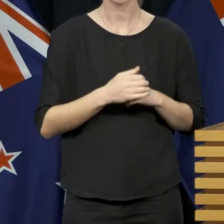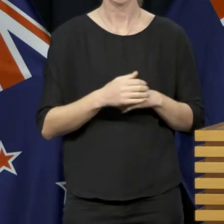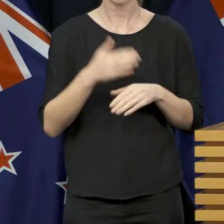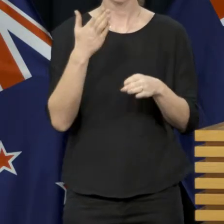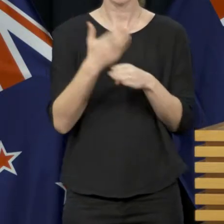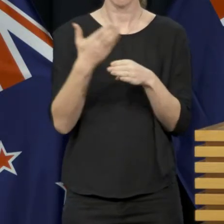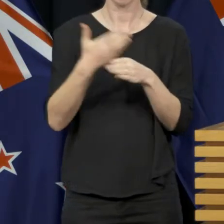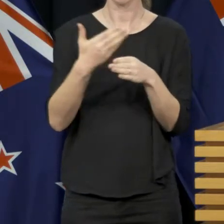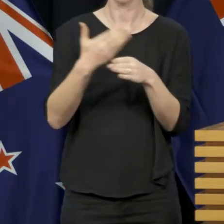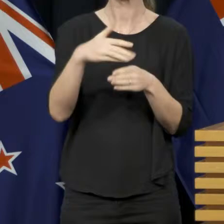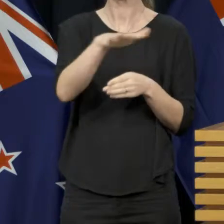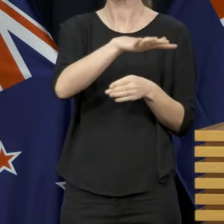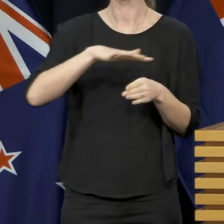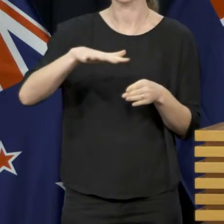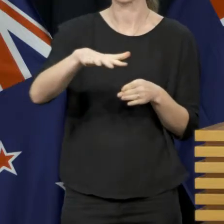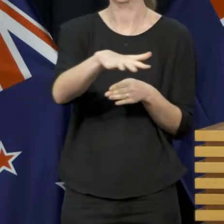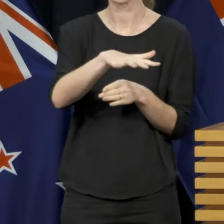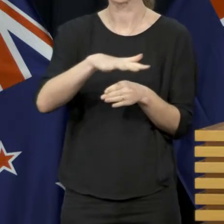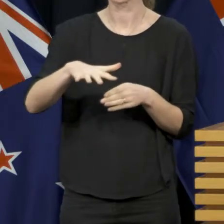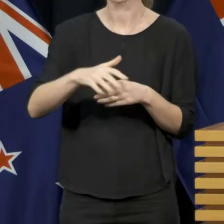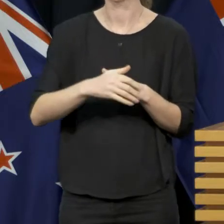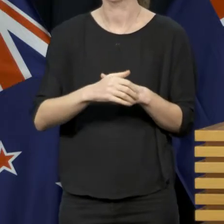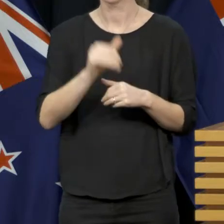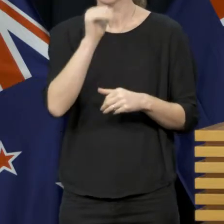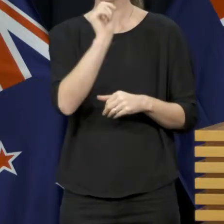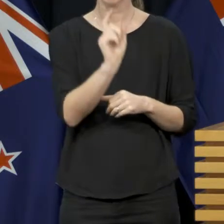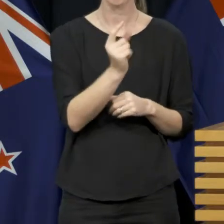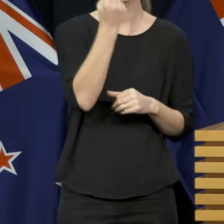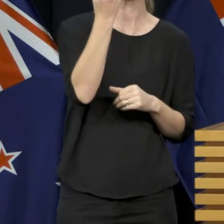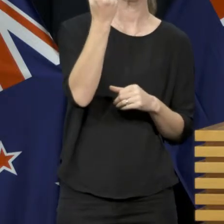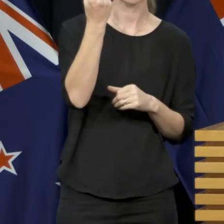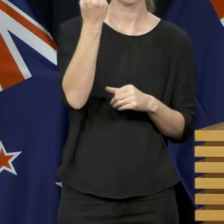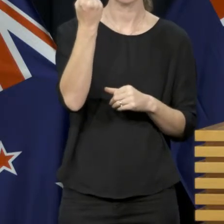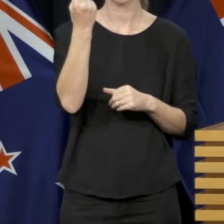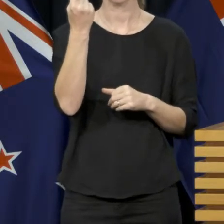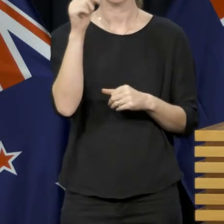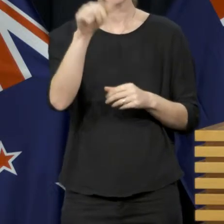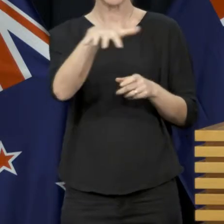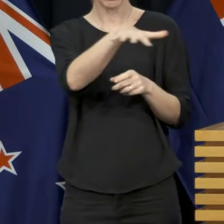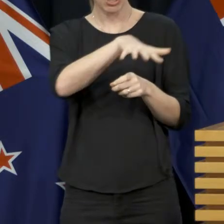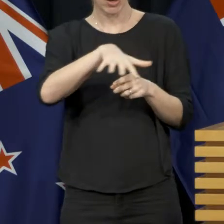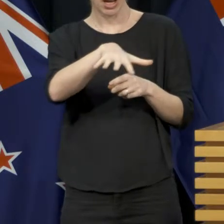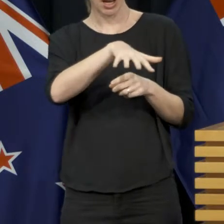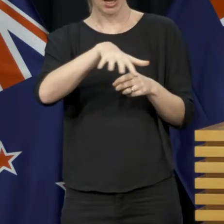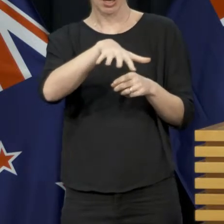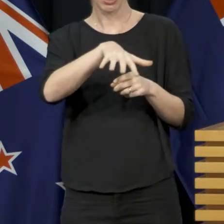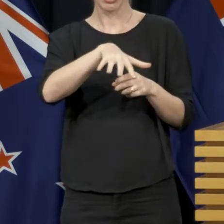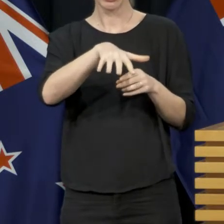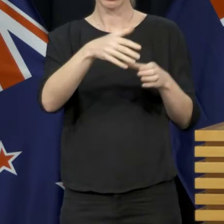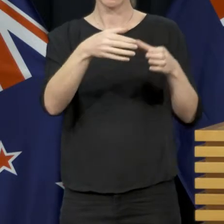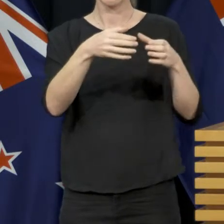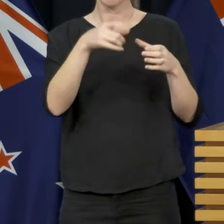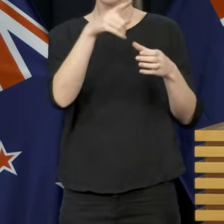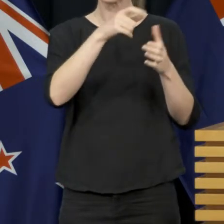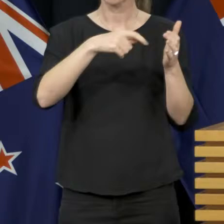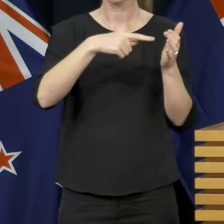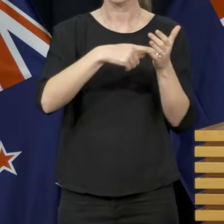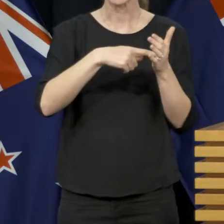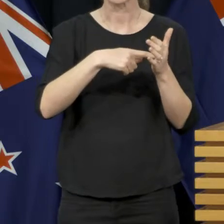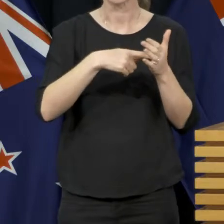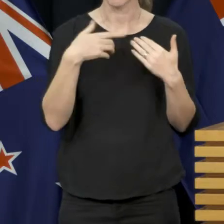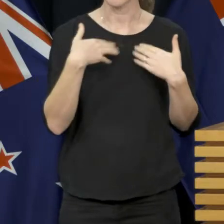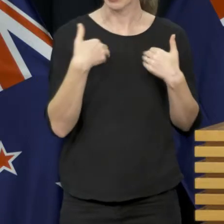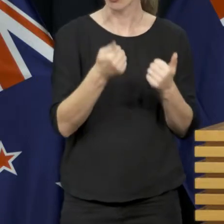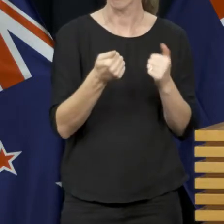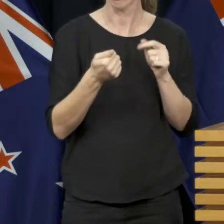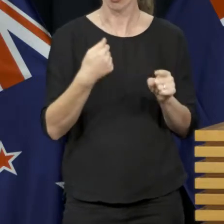situations, just like any workplace, when a minister and a portfolio and a subject area is as important as this one,